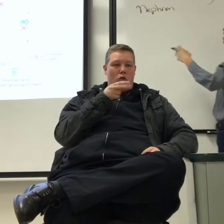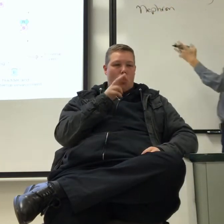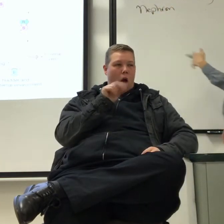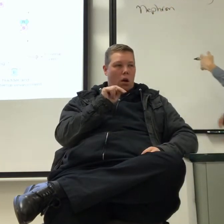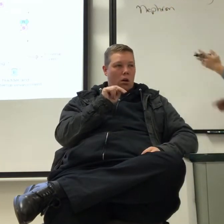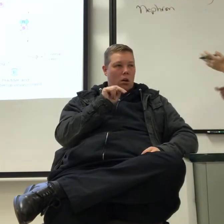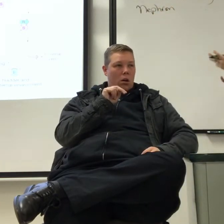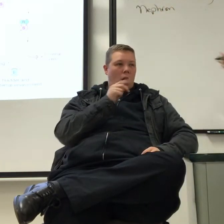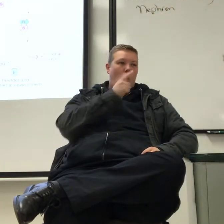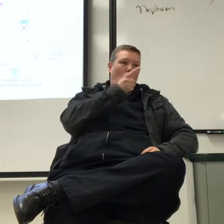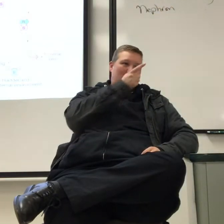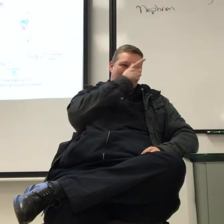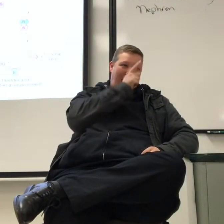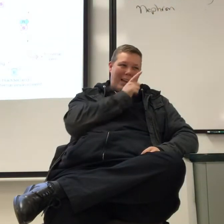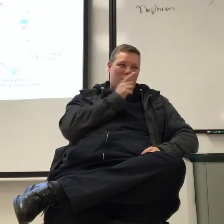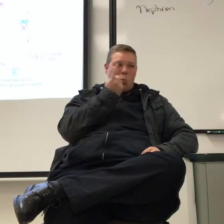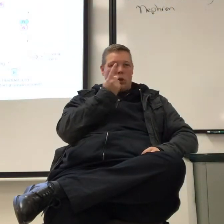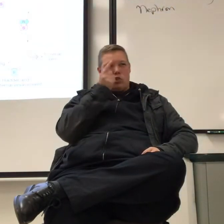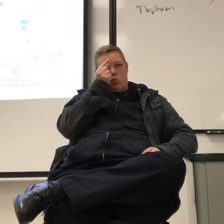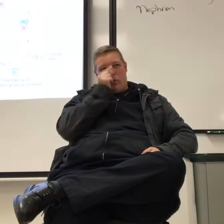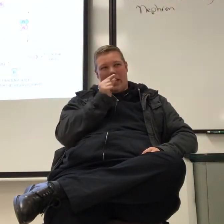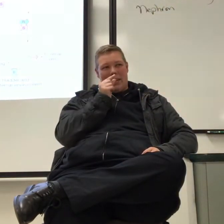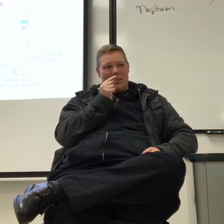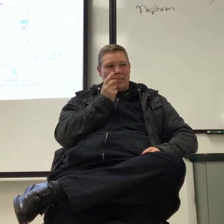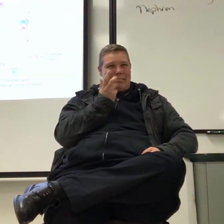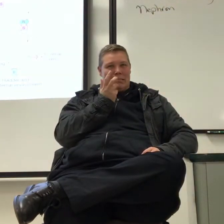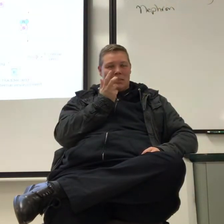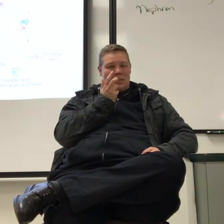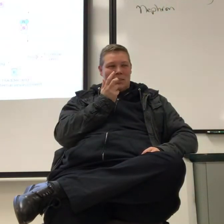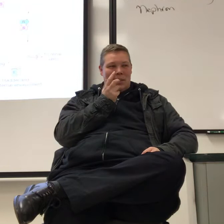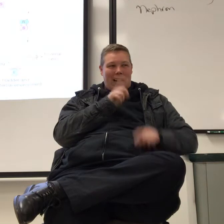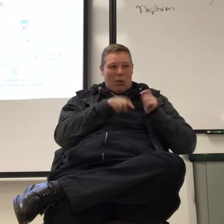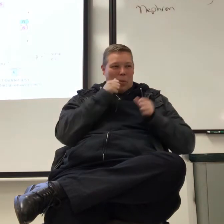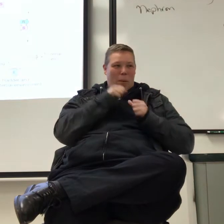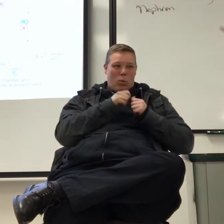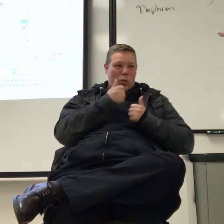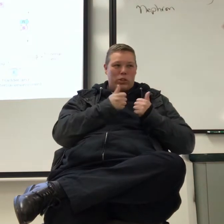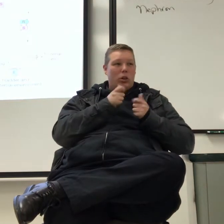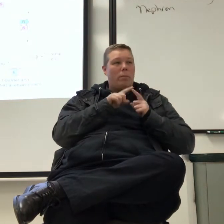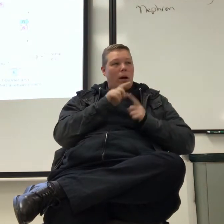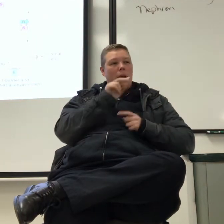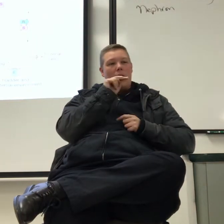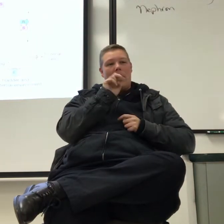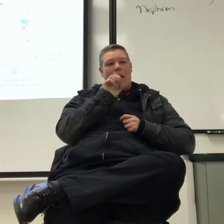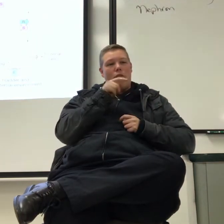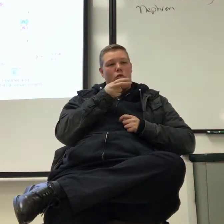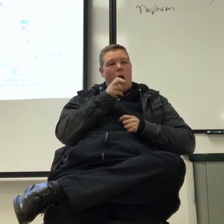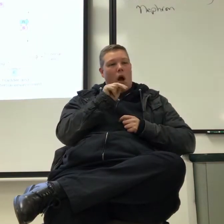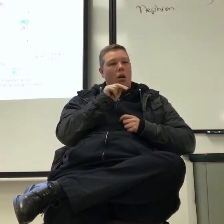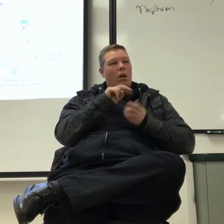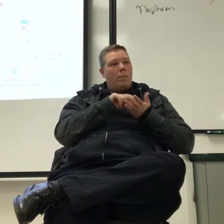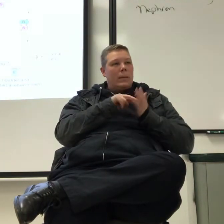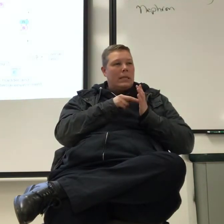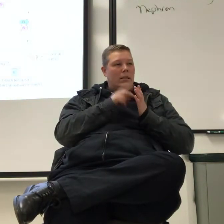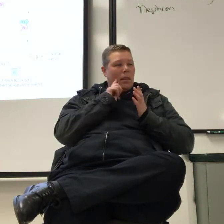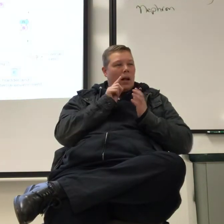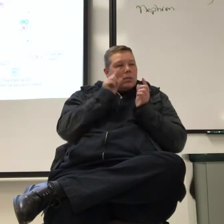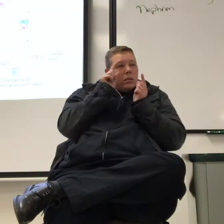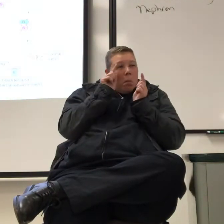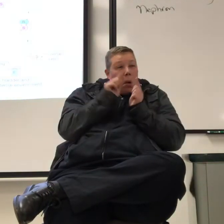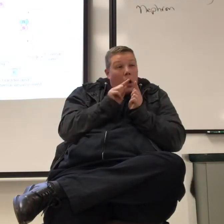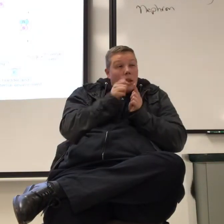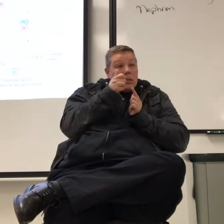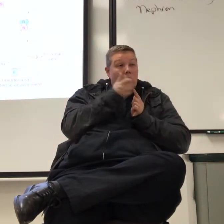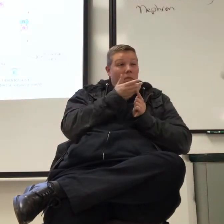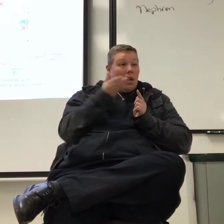one's Latin, one's Greek. I can't remember what's what, but nephron refers to this smallest functional unit of the kidney.